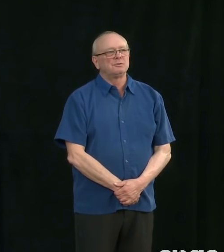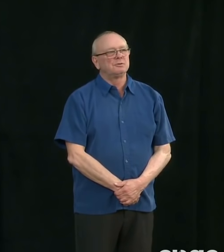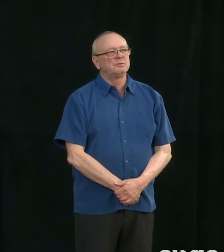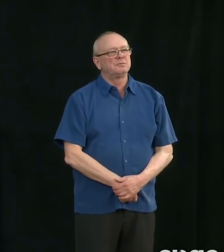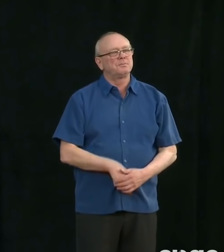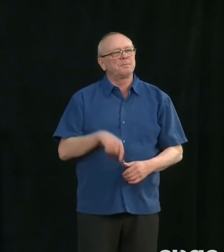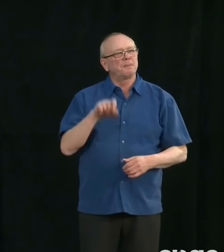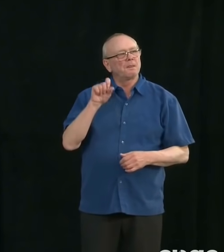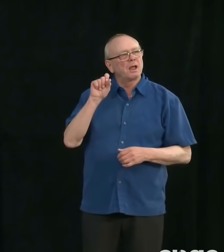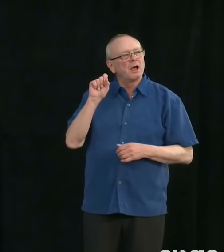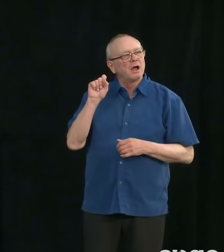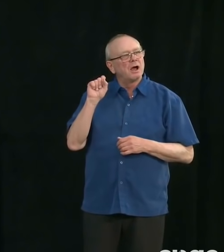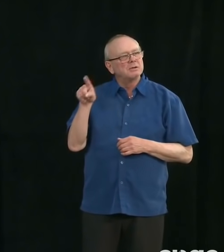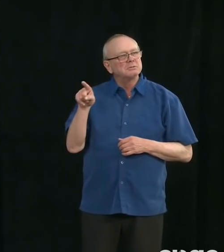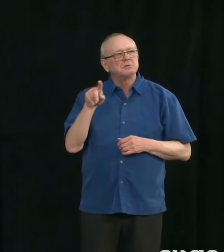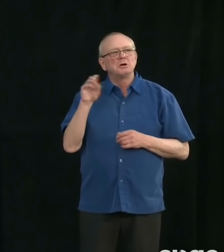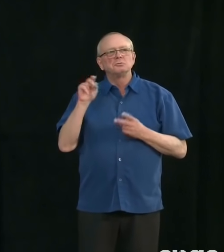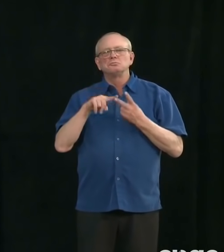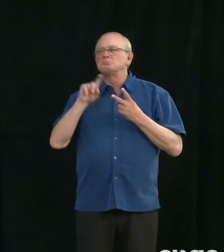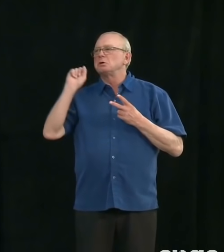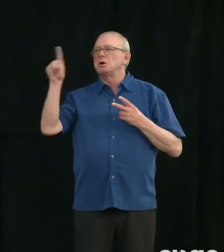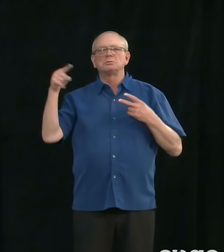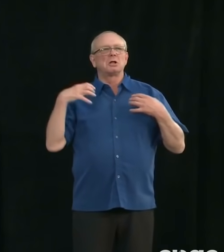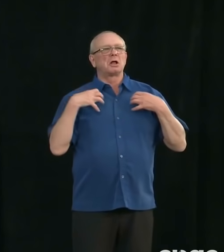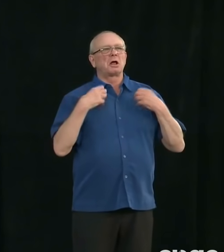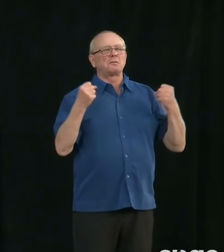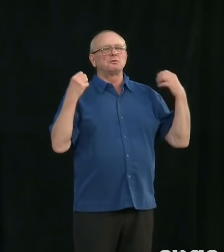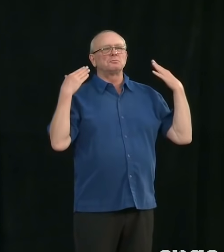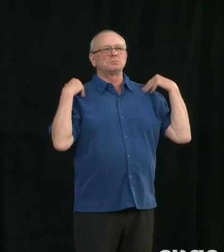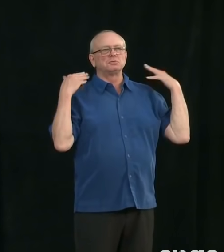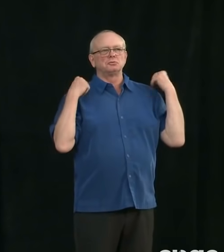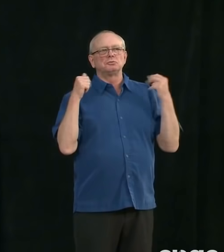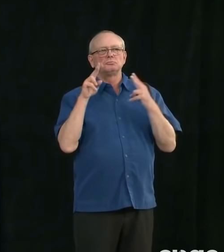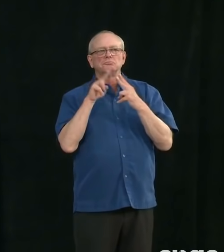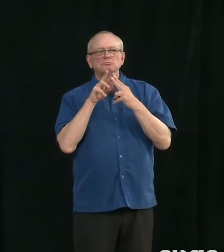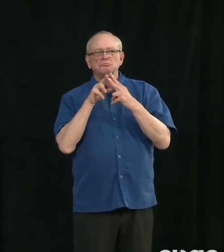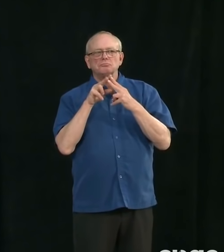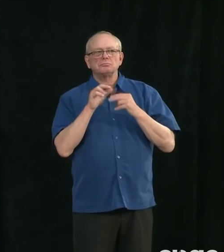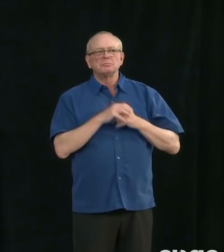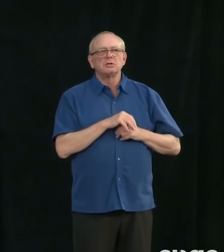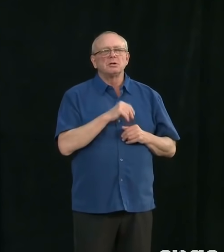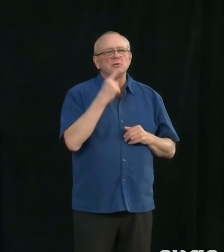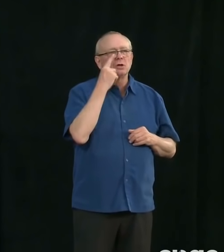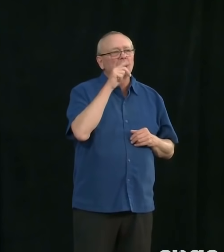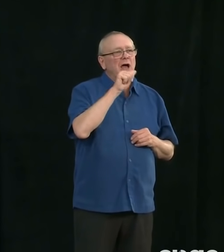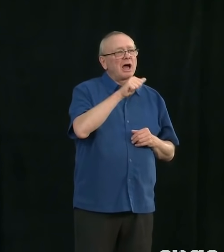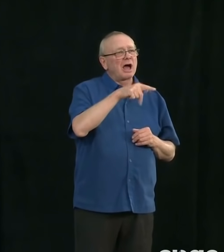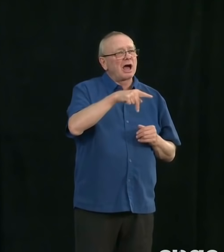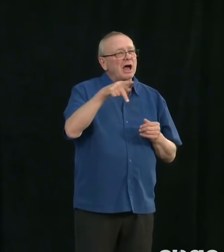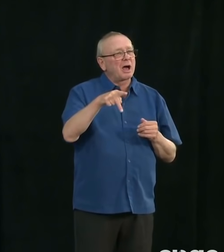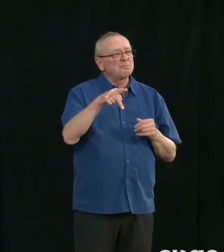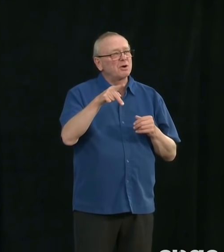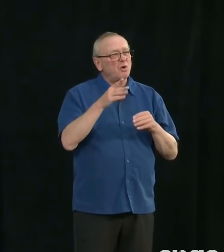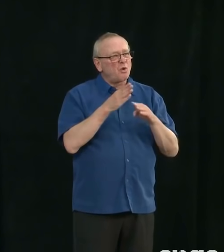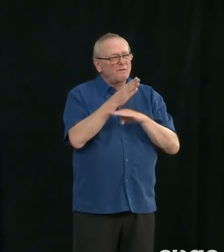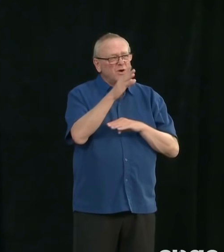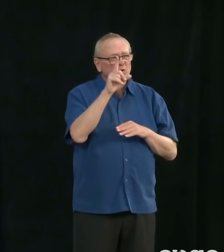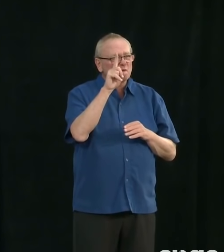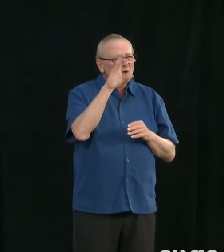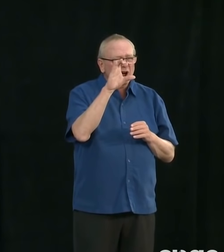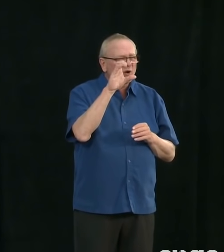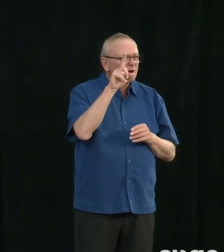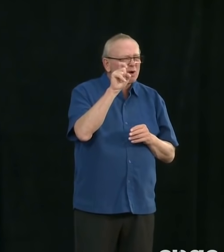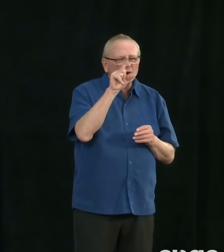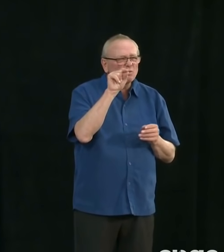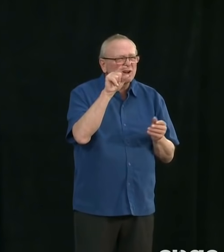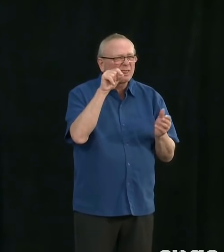Health Minister. I did want to get some more information about the app. You said 120,000 Albertans have downloaded it, but there's been multiple